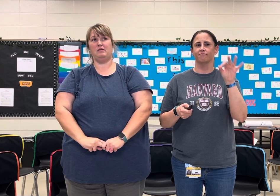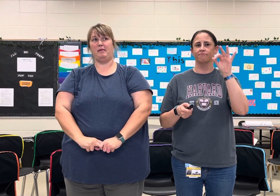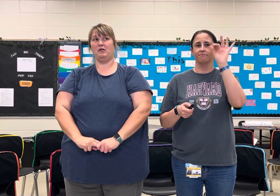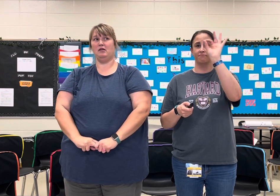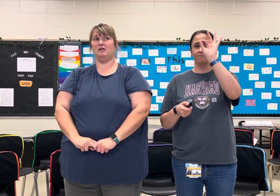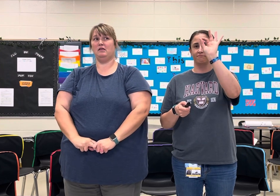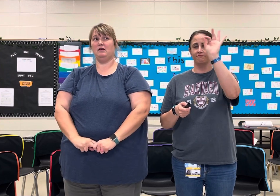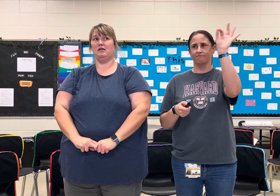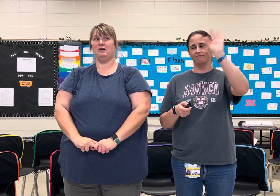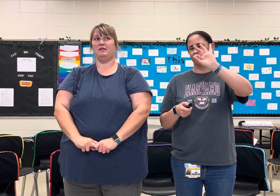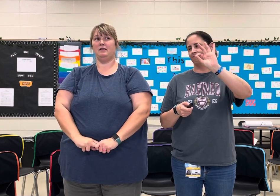pepper.